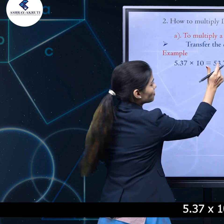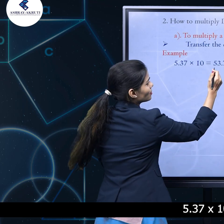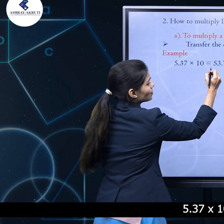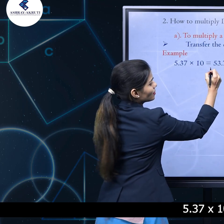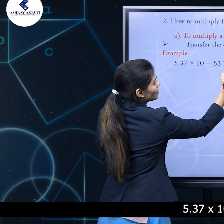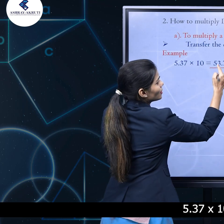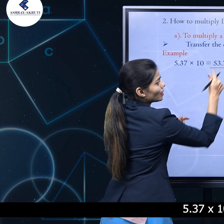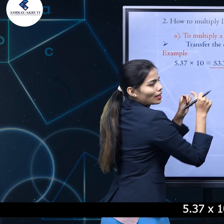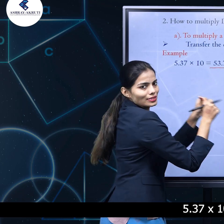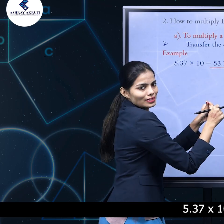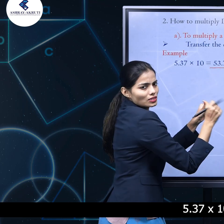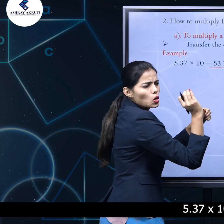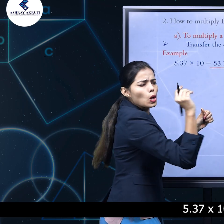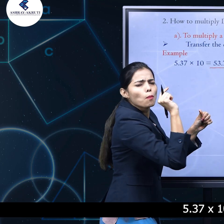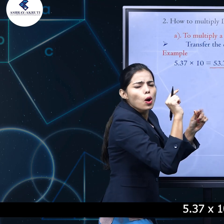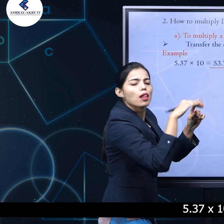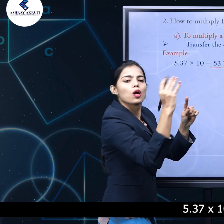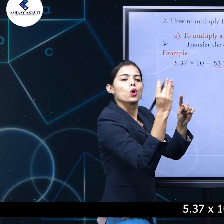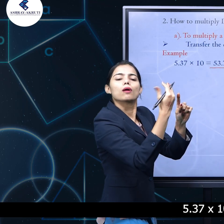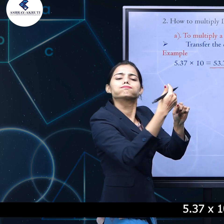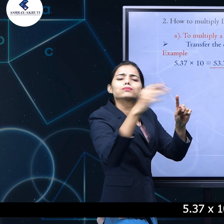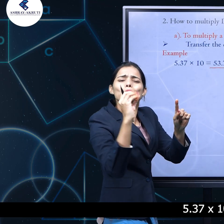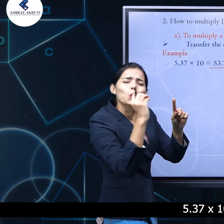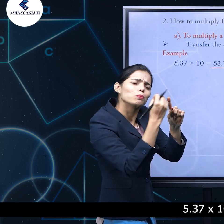is equal to 53.7.